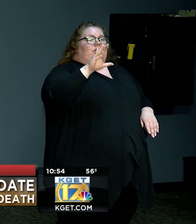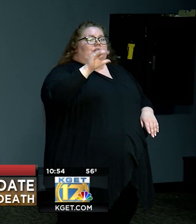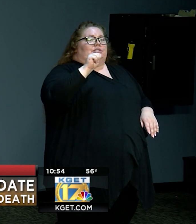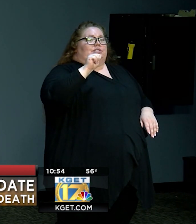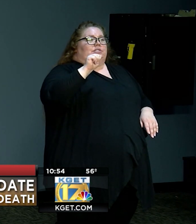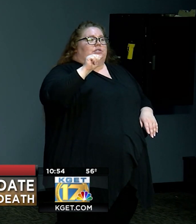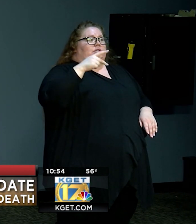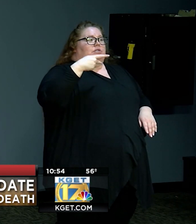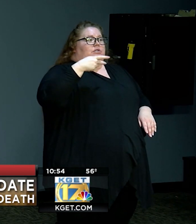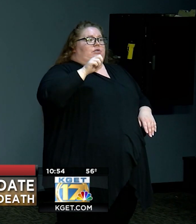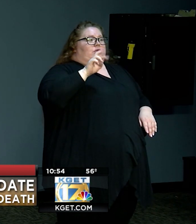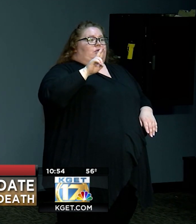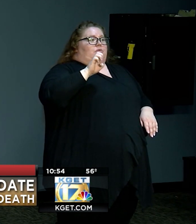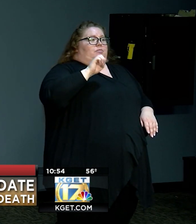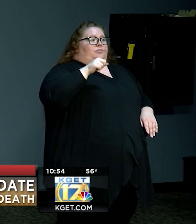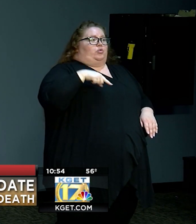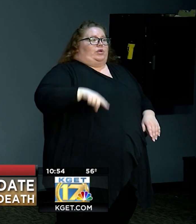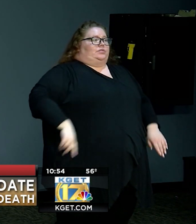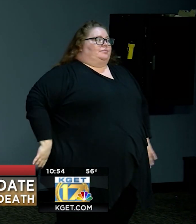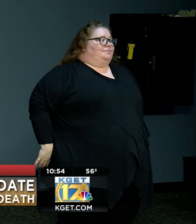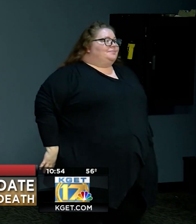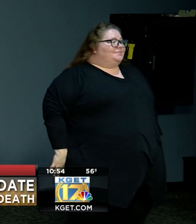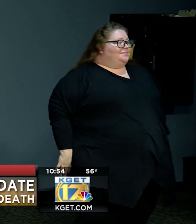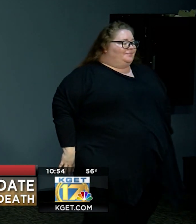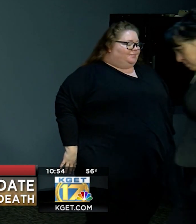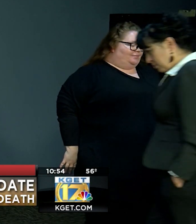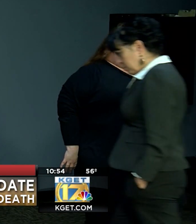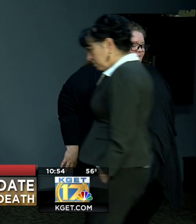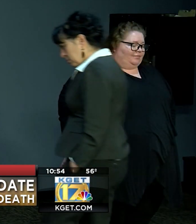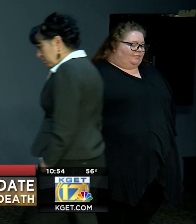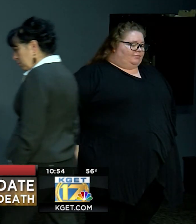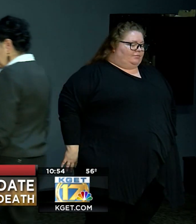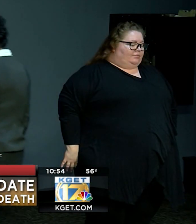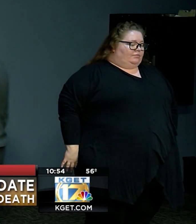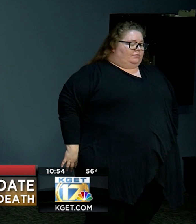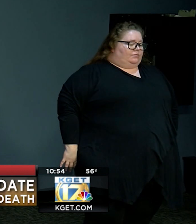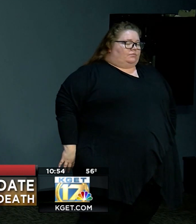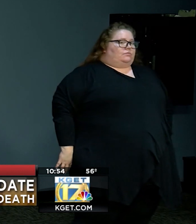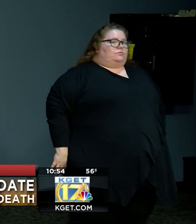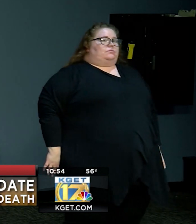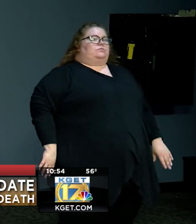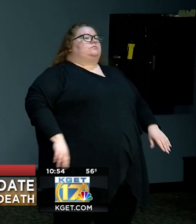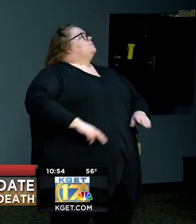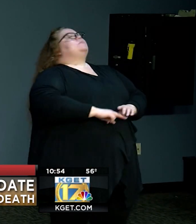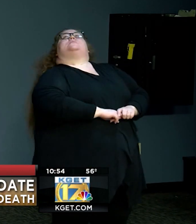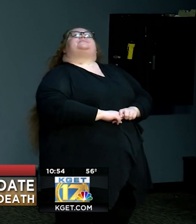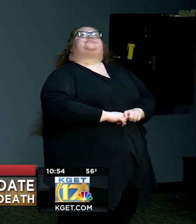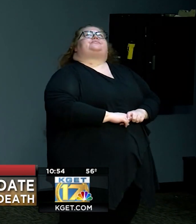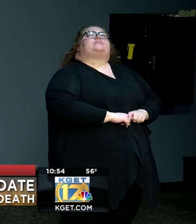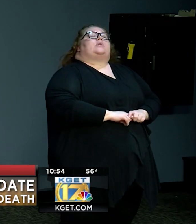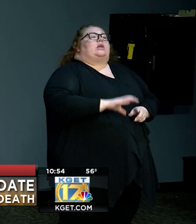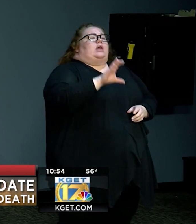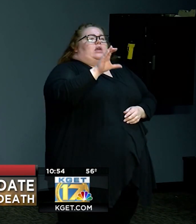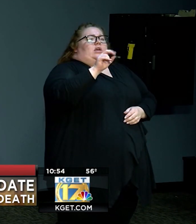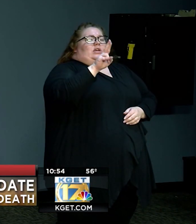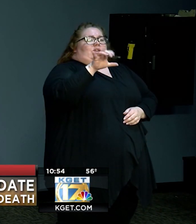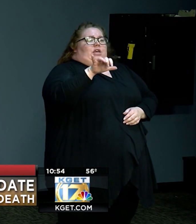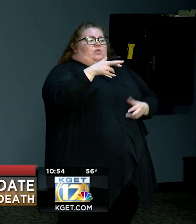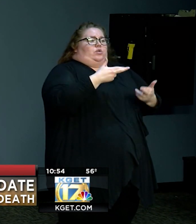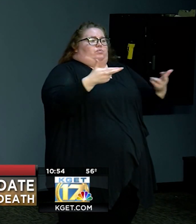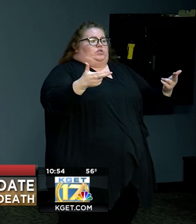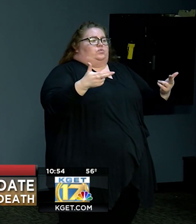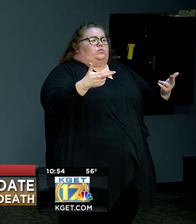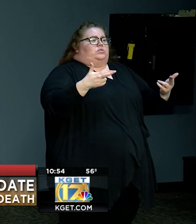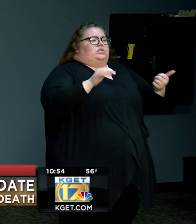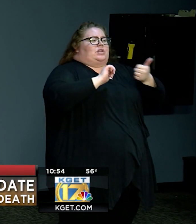Can you expand a little bit about how county resources won't be used for evicting tenants? I've had a lot of people reach out to me saying